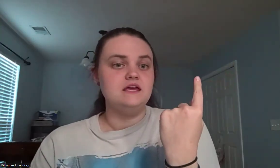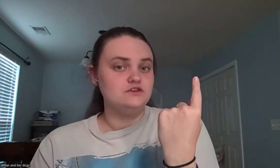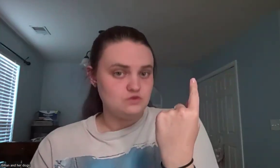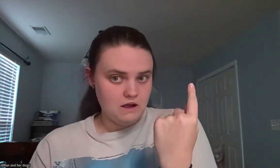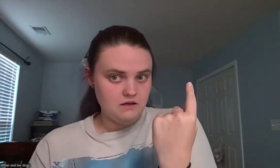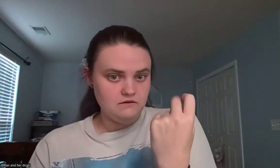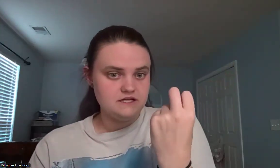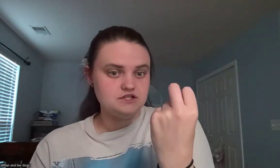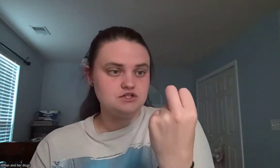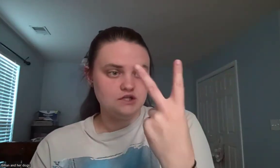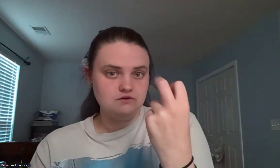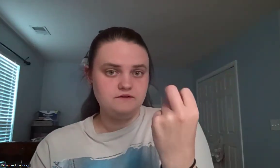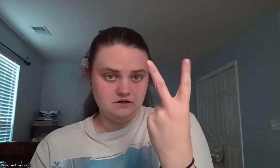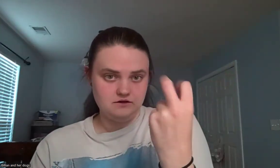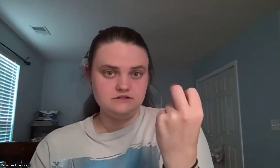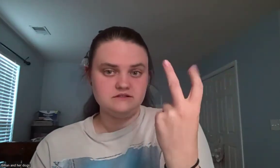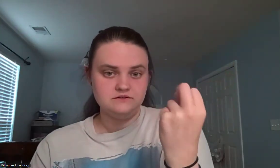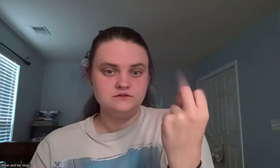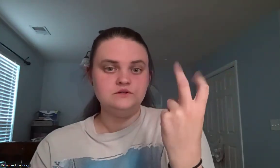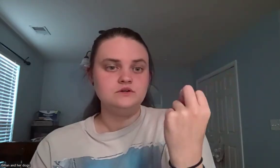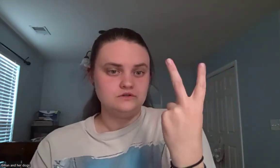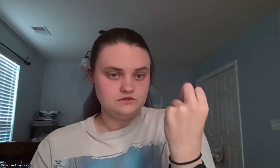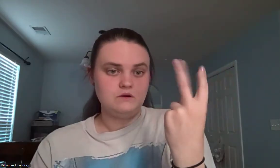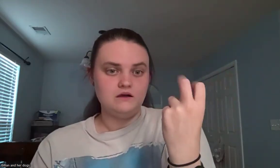Then 12 is 2 fingers. 12.